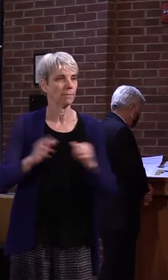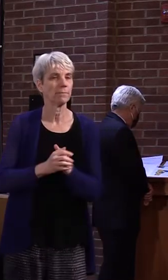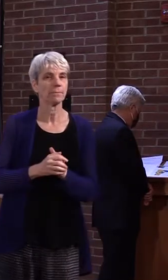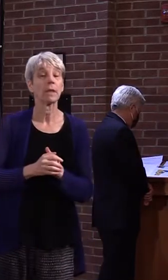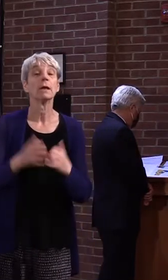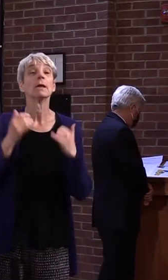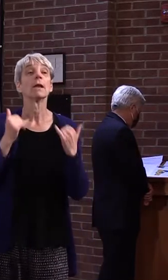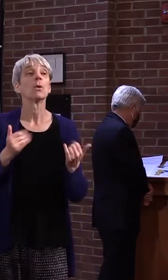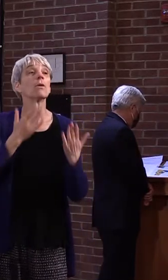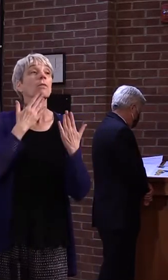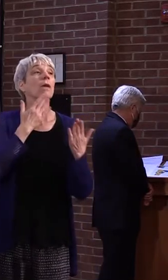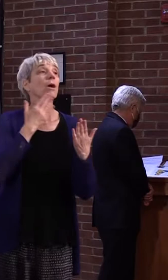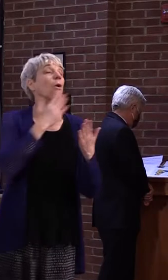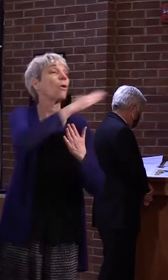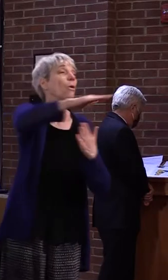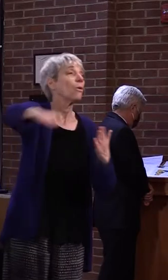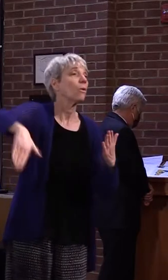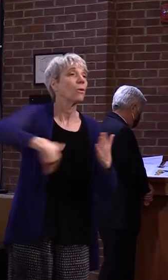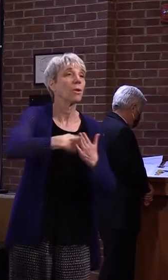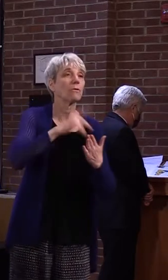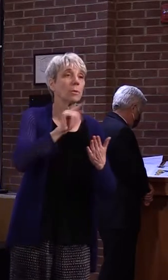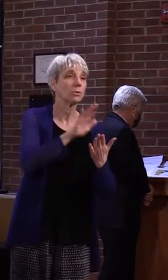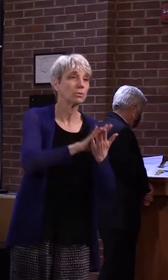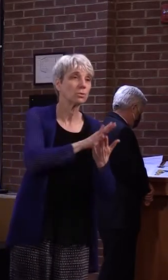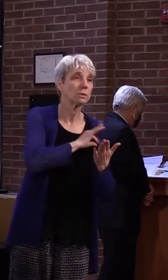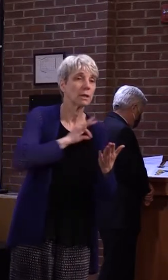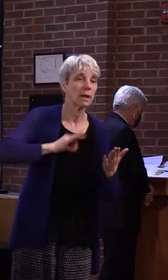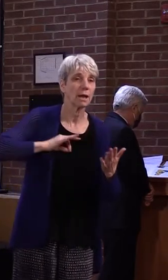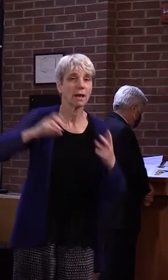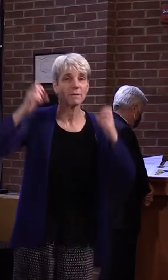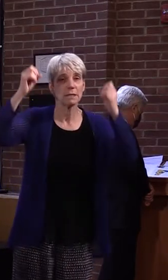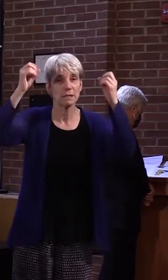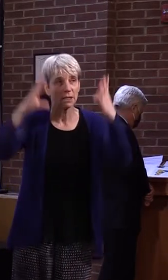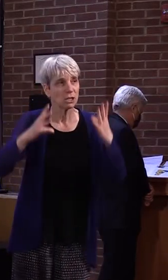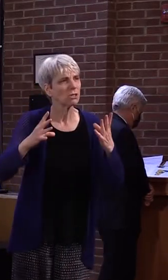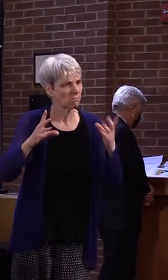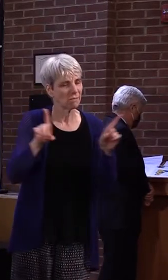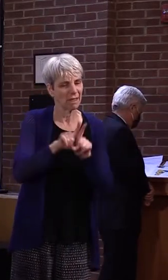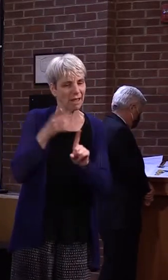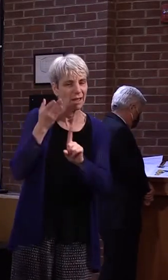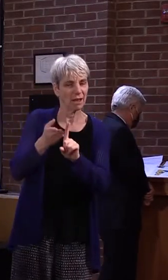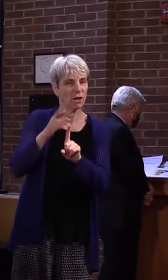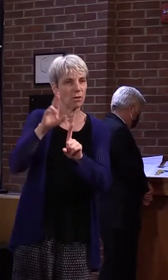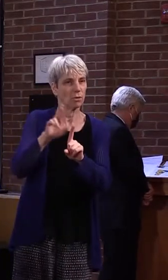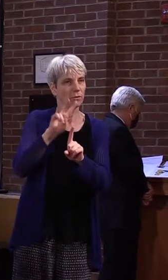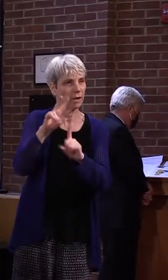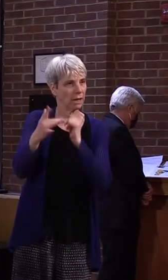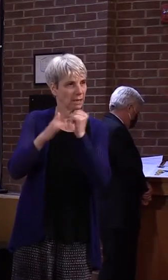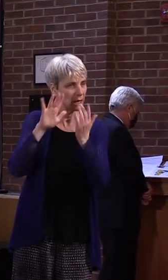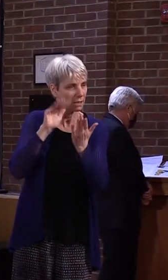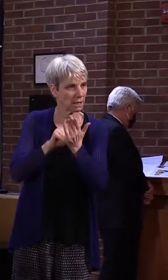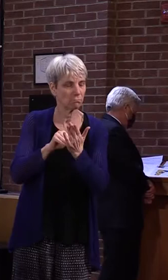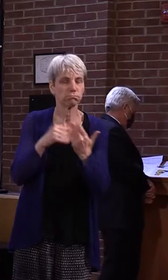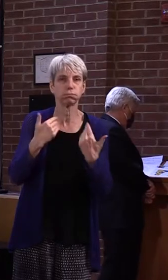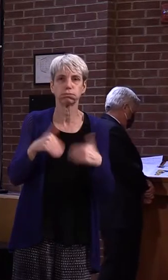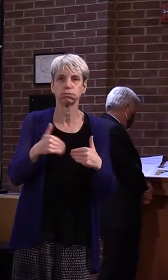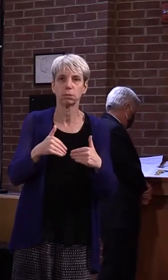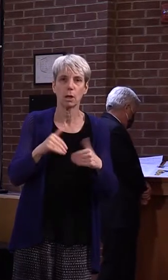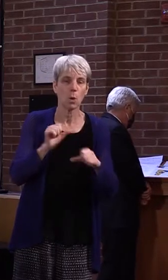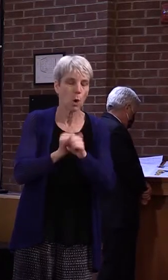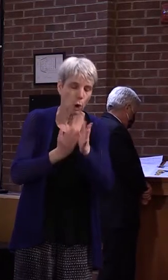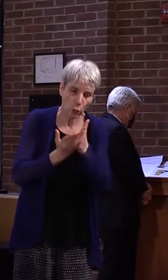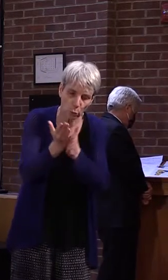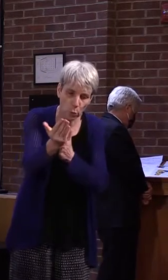I would like to thank all Vermont educators and school staff who, like the staff of River Valley Technical Center, have worked so hard this summer to